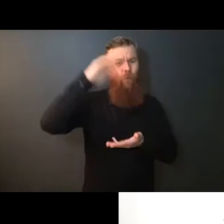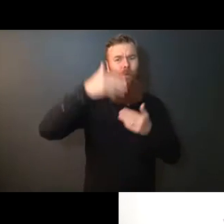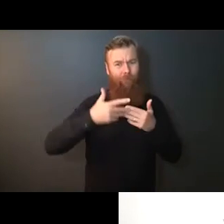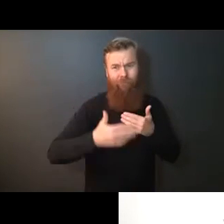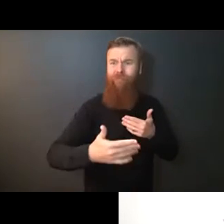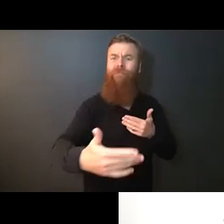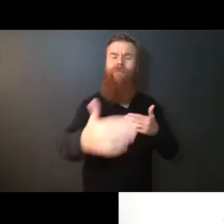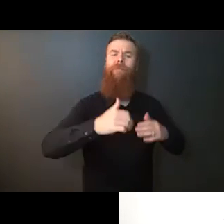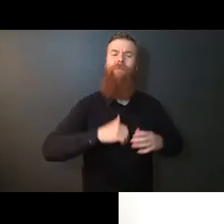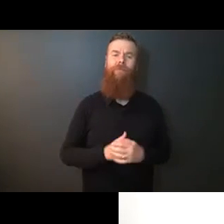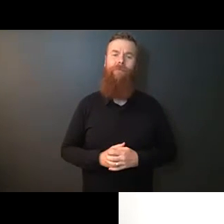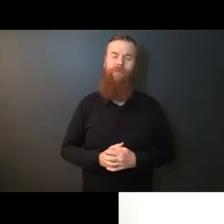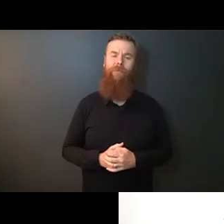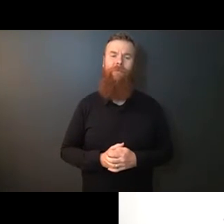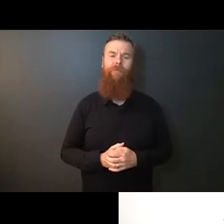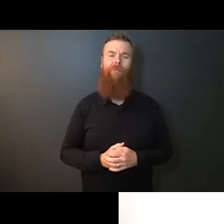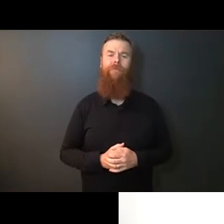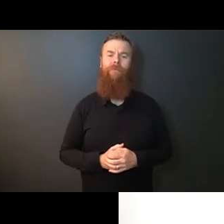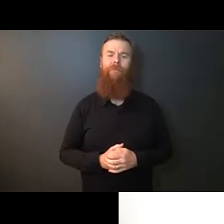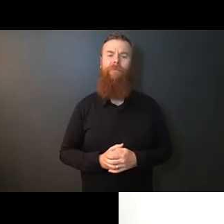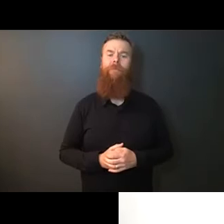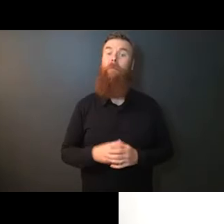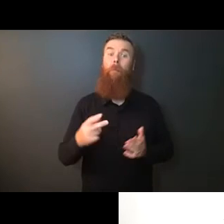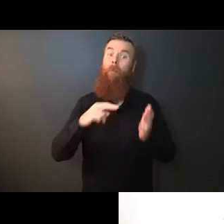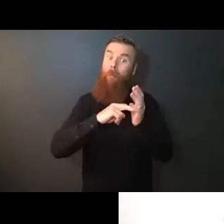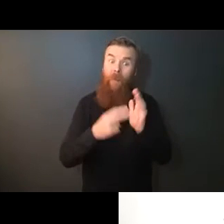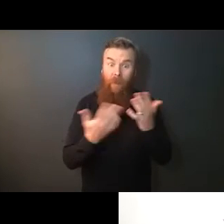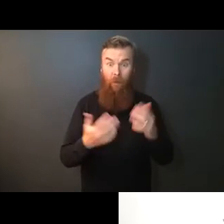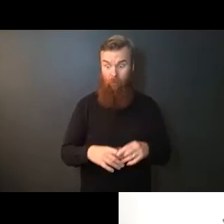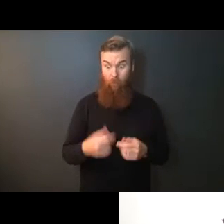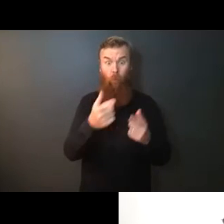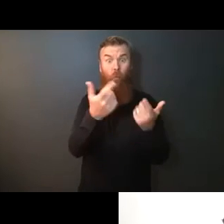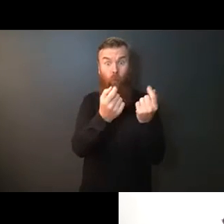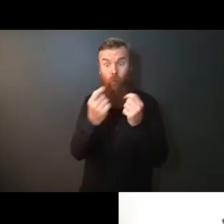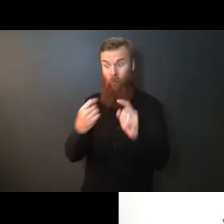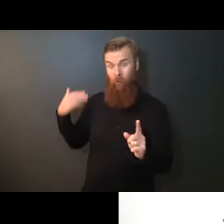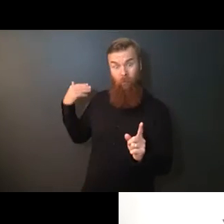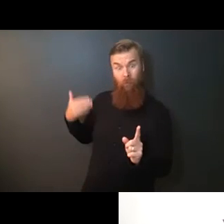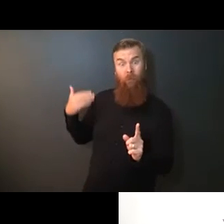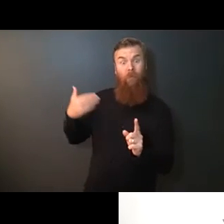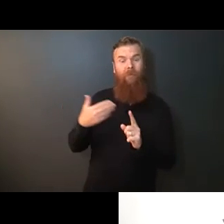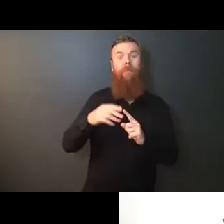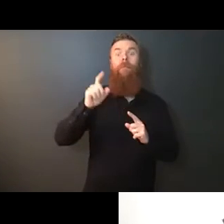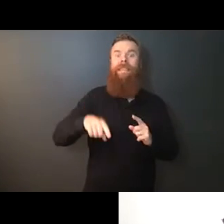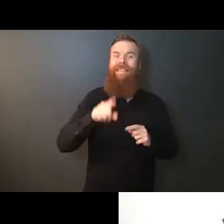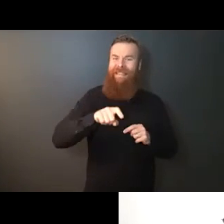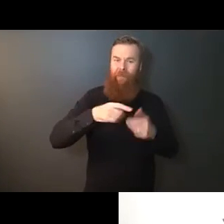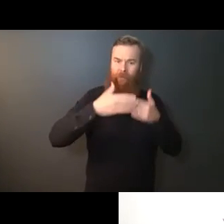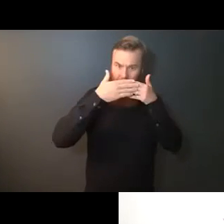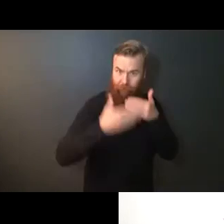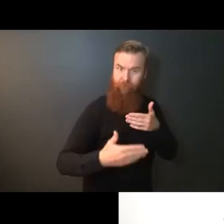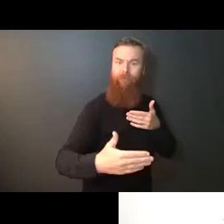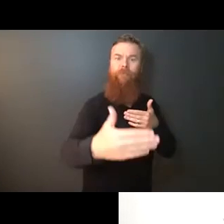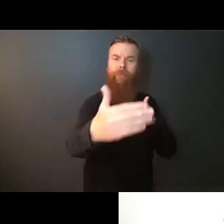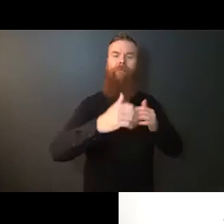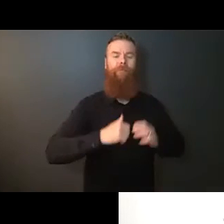which means what we have done so far and what else is needed, I would like just to share a